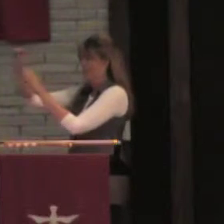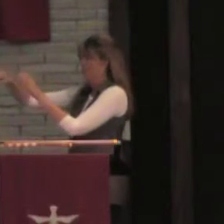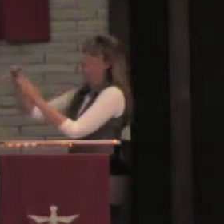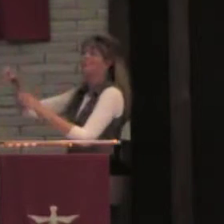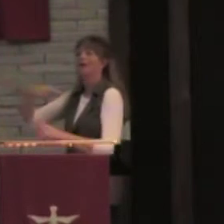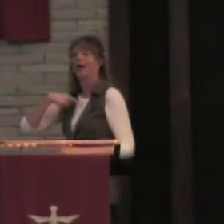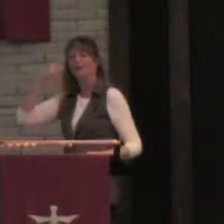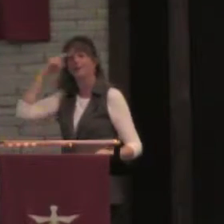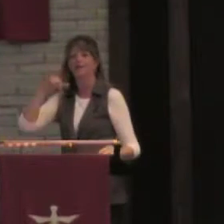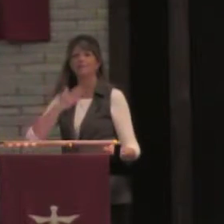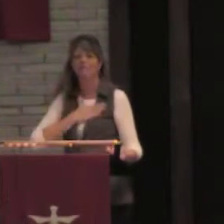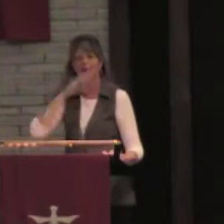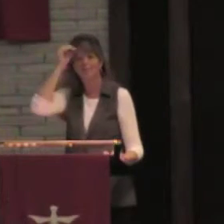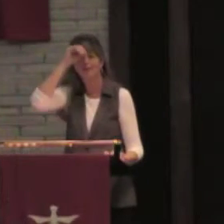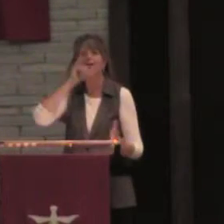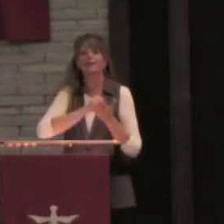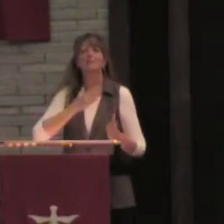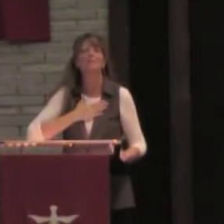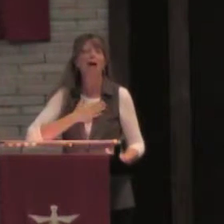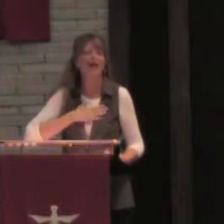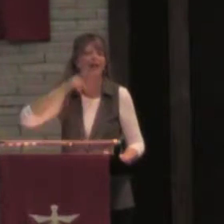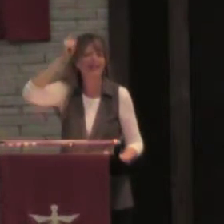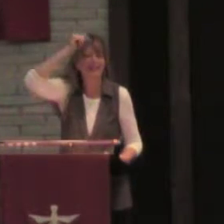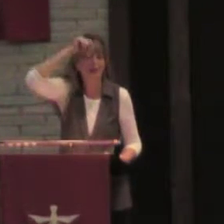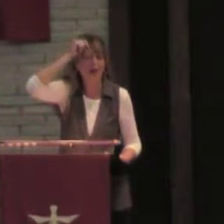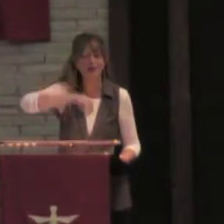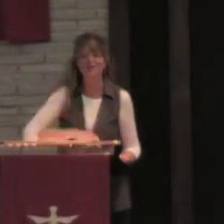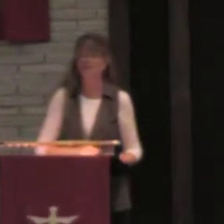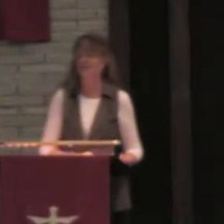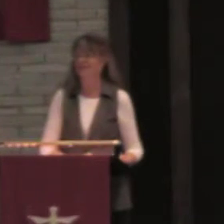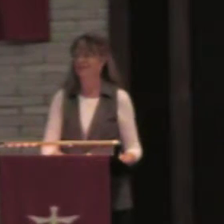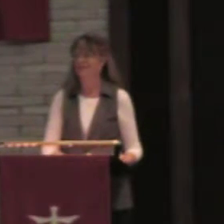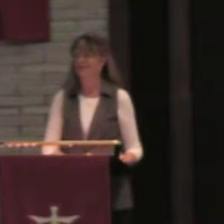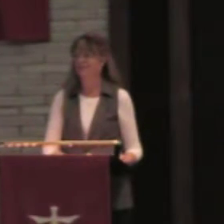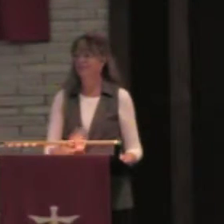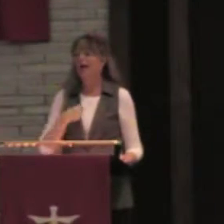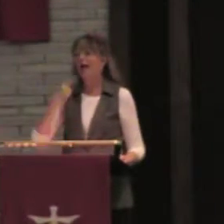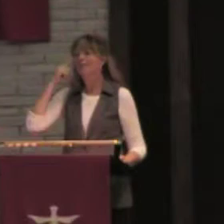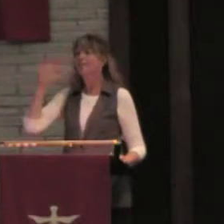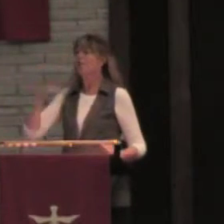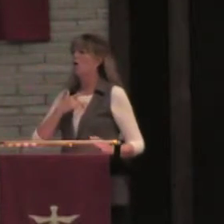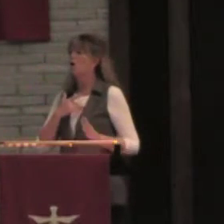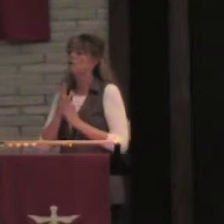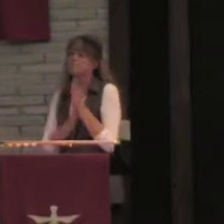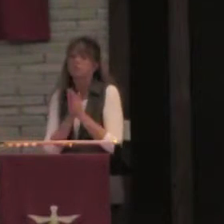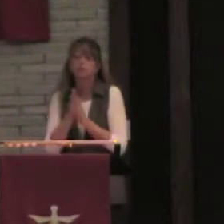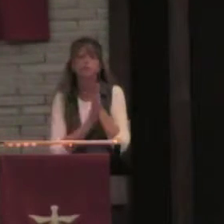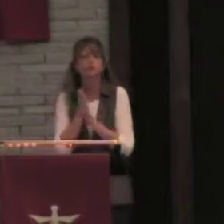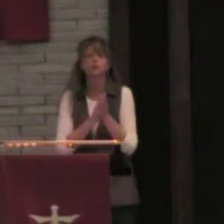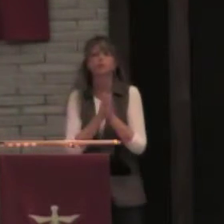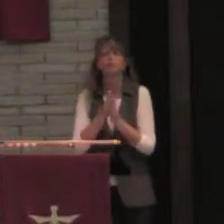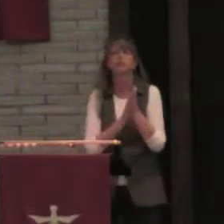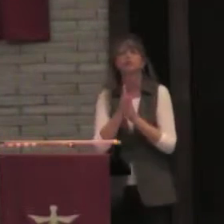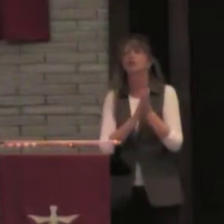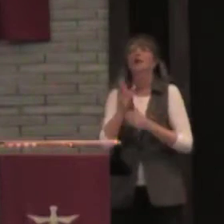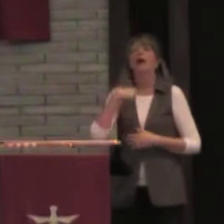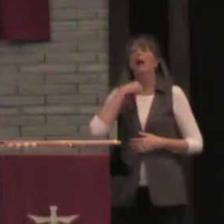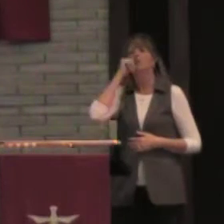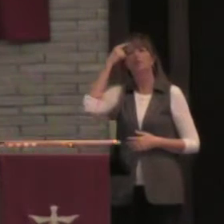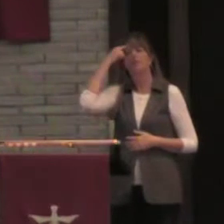there. That's my opinion. That's my theology. I think that when you get